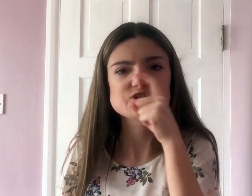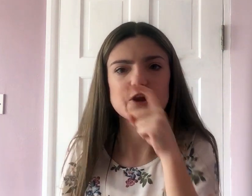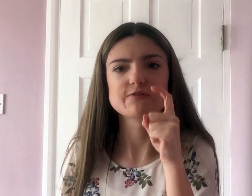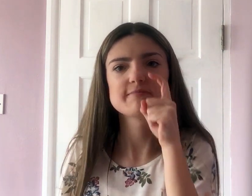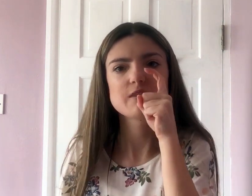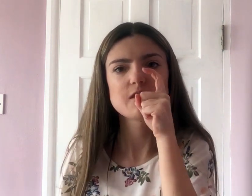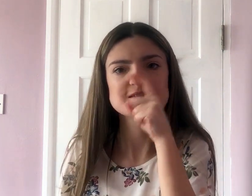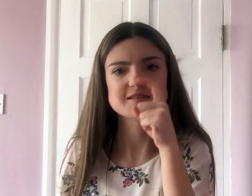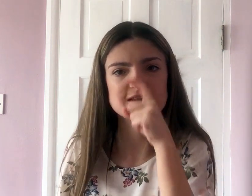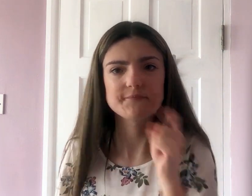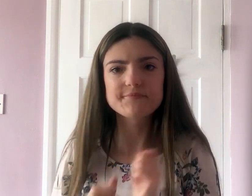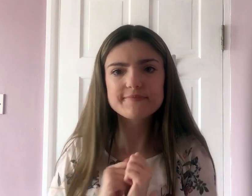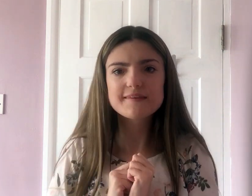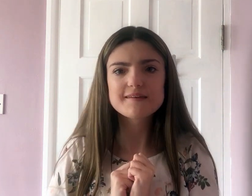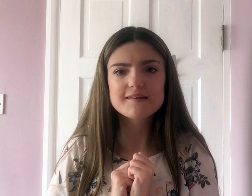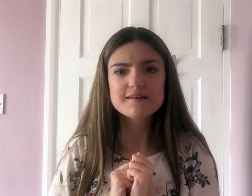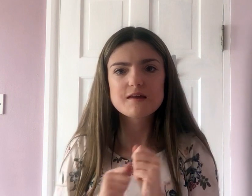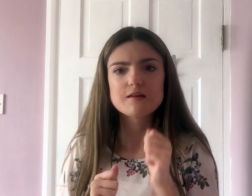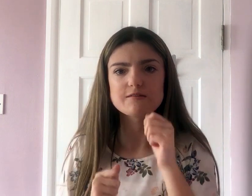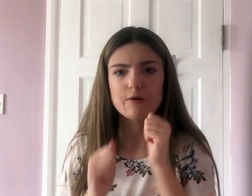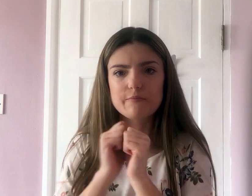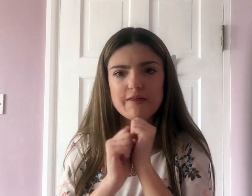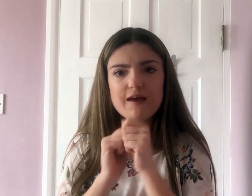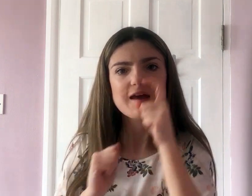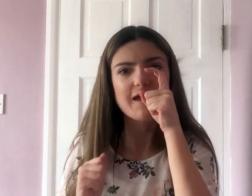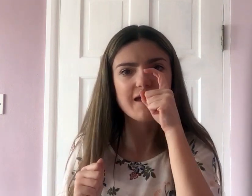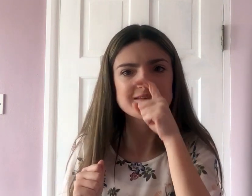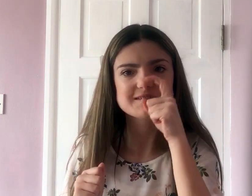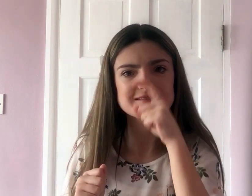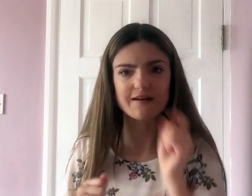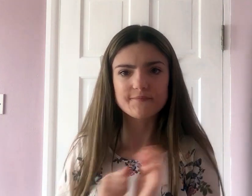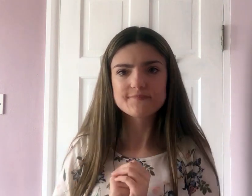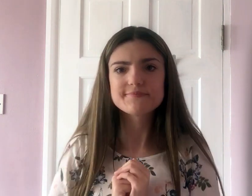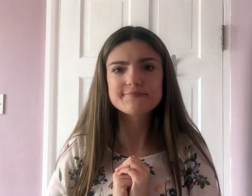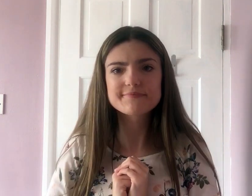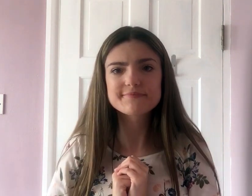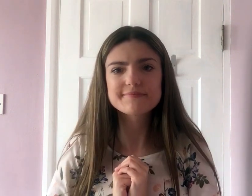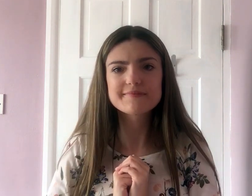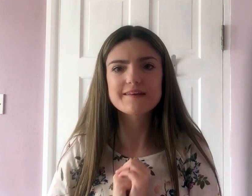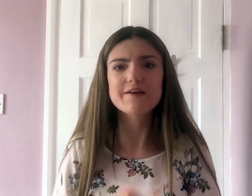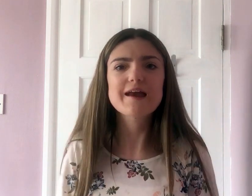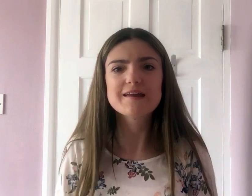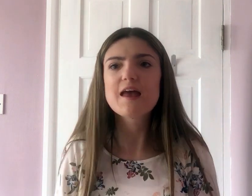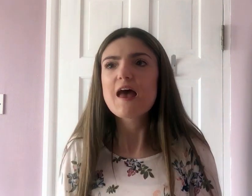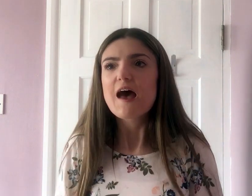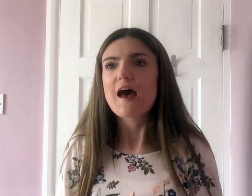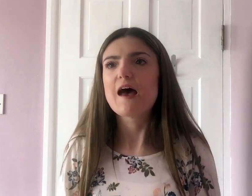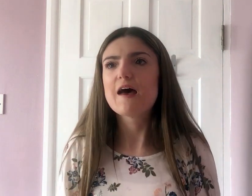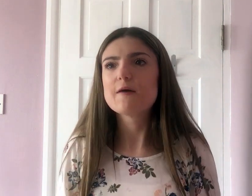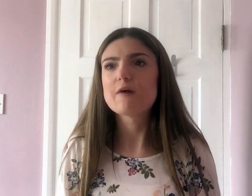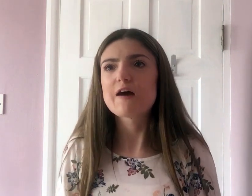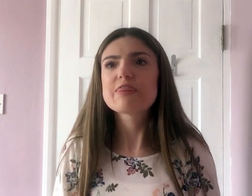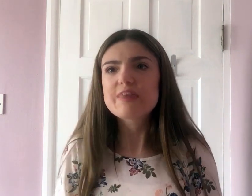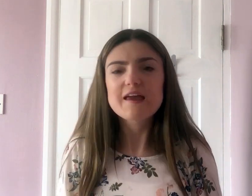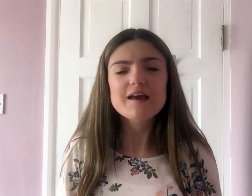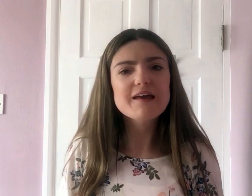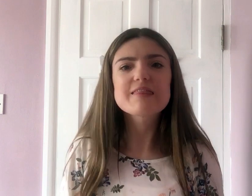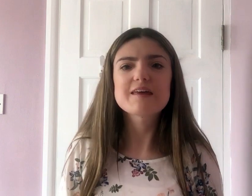your nose, sister. So brother and sister. Okay, I